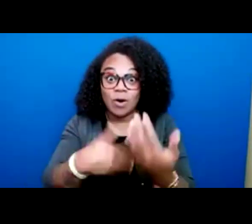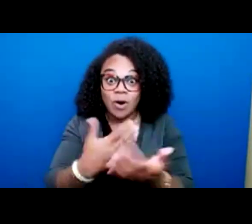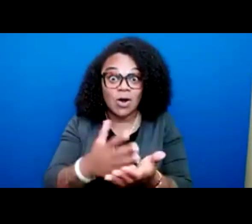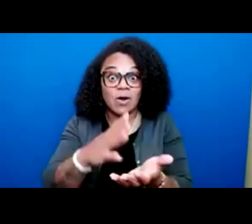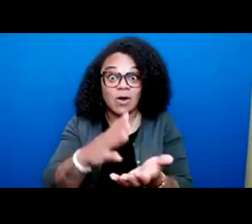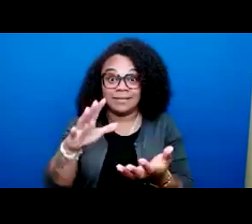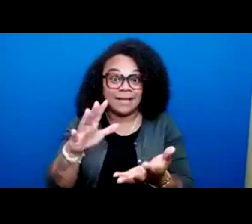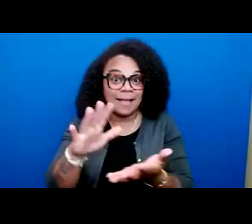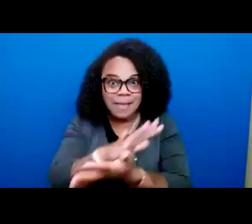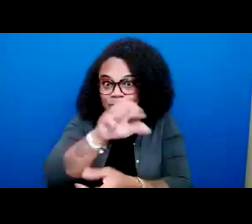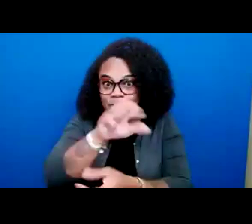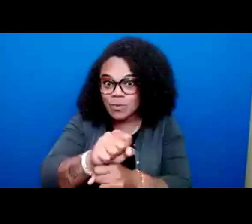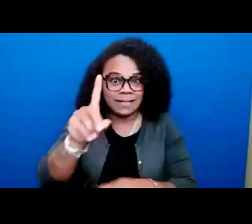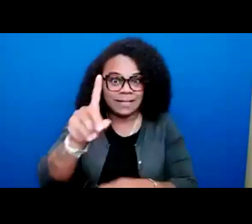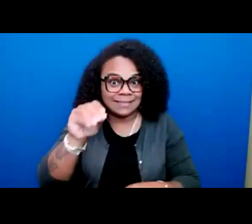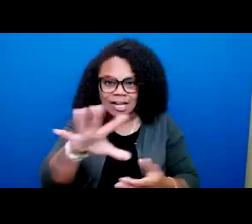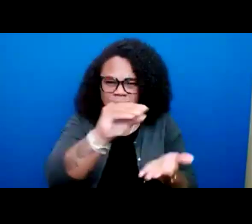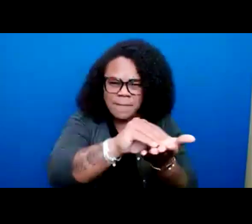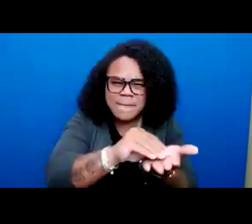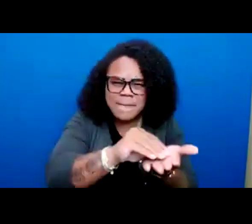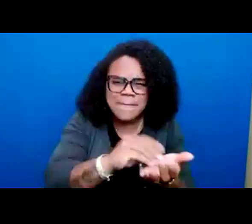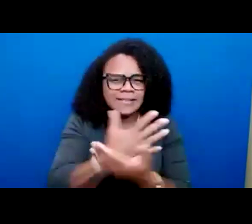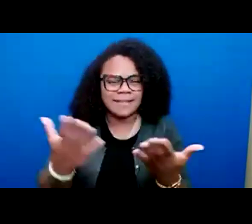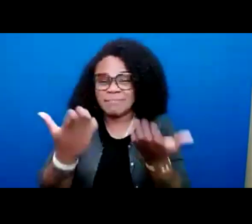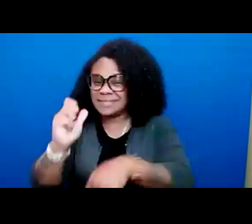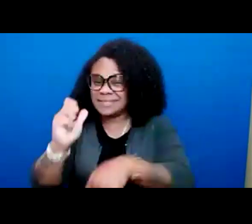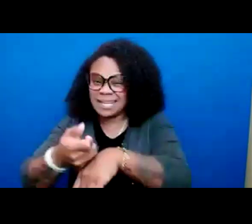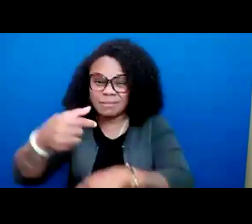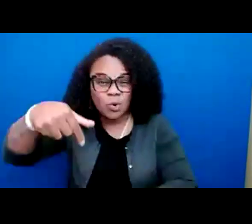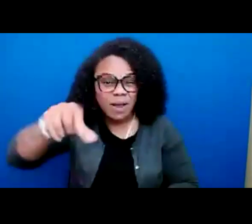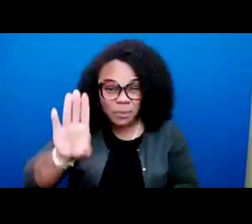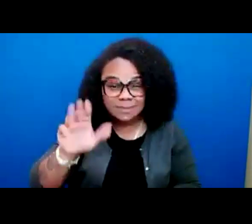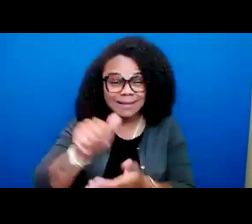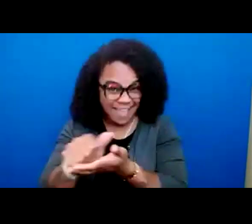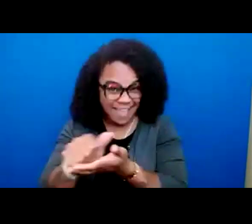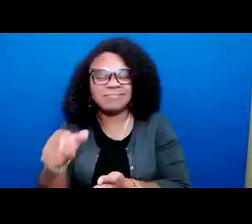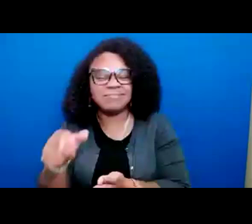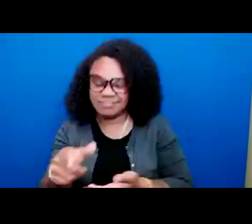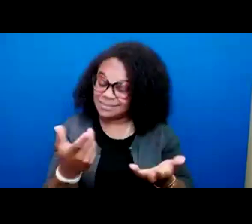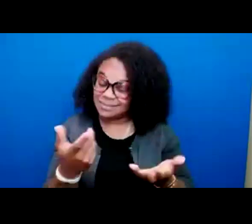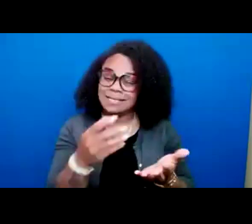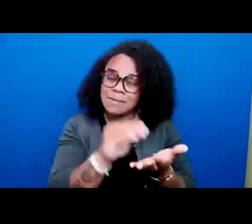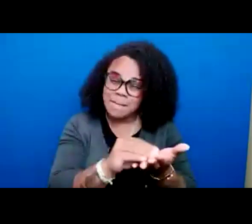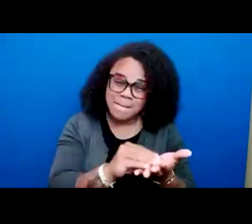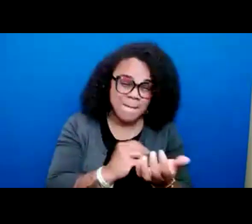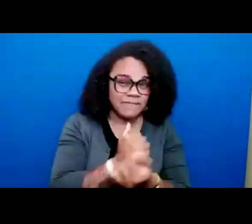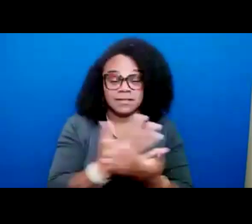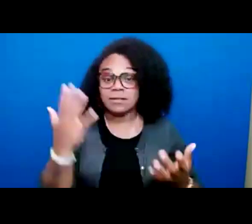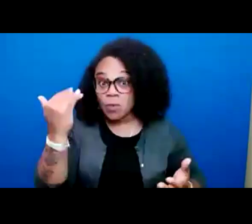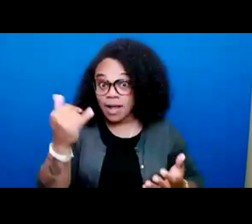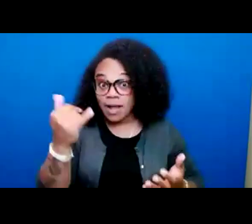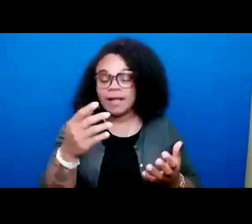a QuickBooks account, all this record keeping stuff that I'm talking about, because What that means, we need to know what is